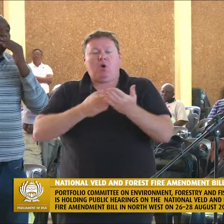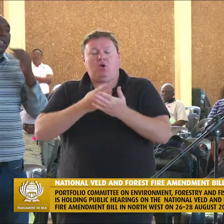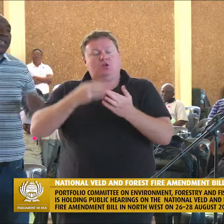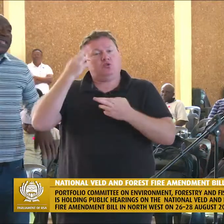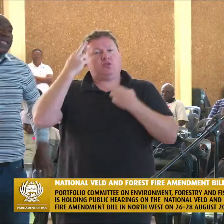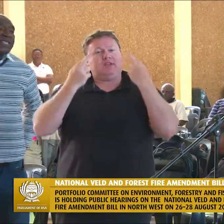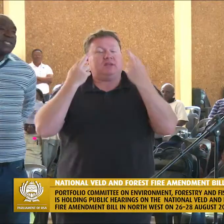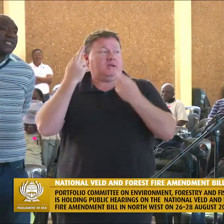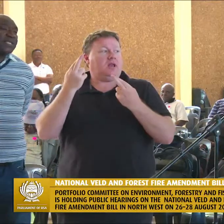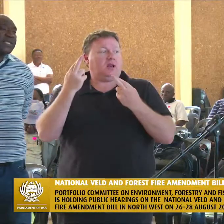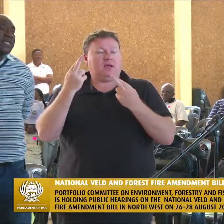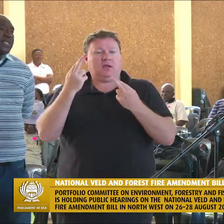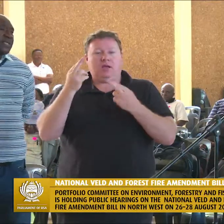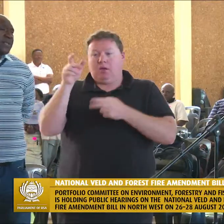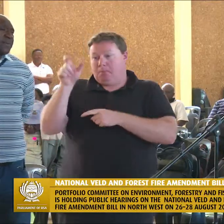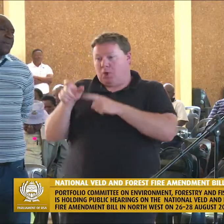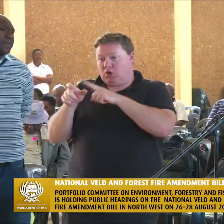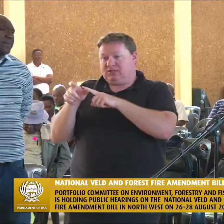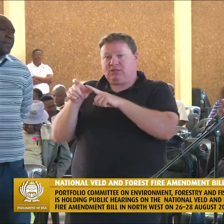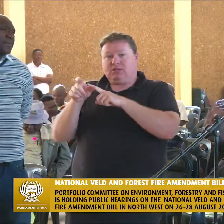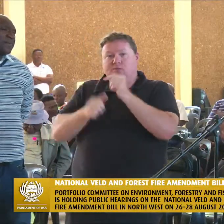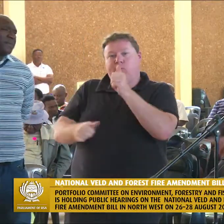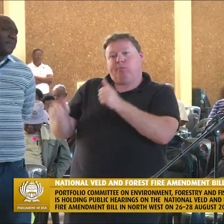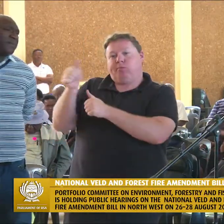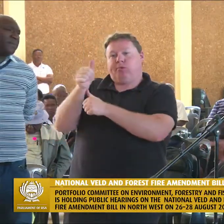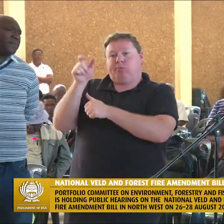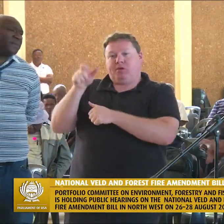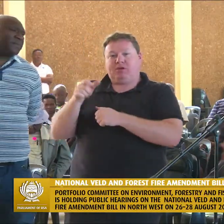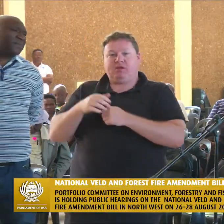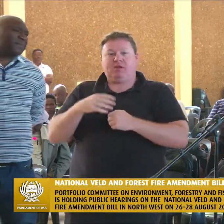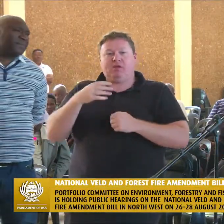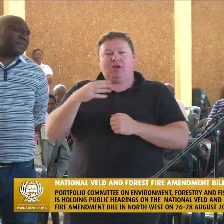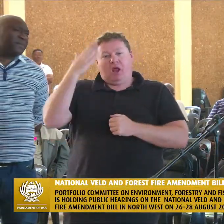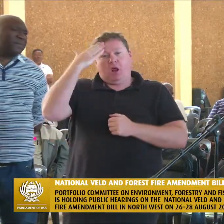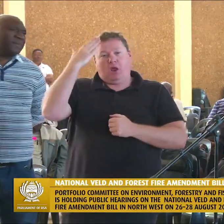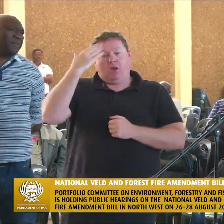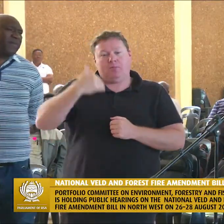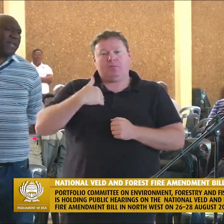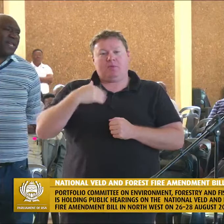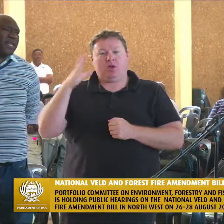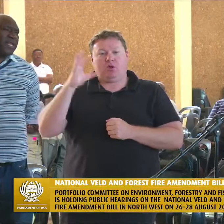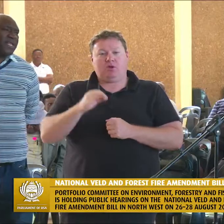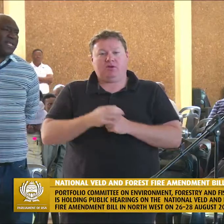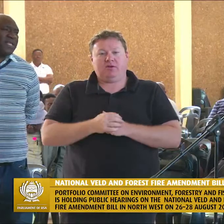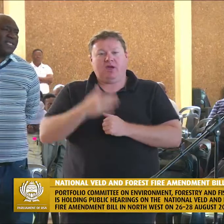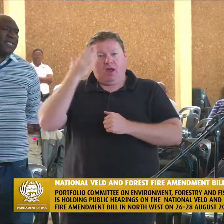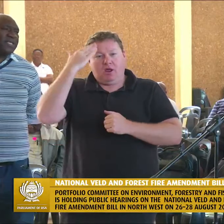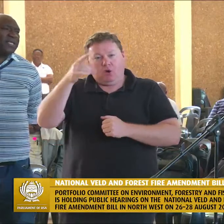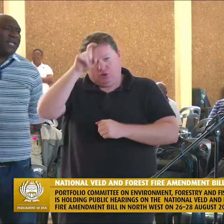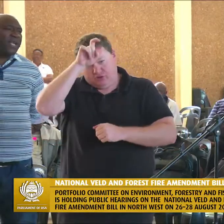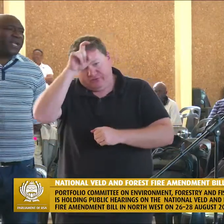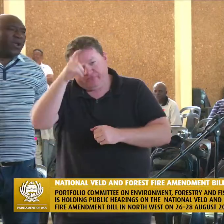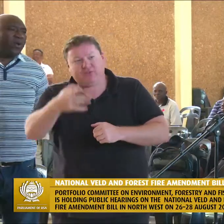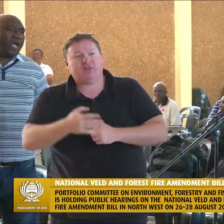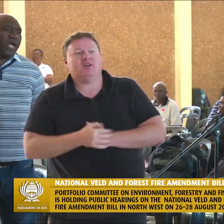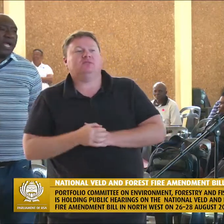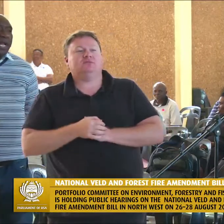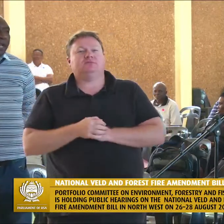of the officials from parliament when they greeted me when i arrived they said greetings chief